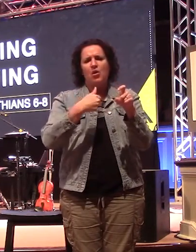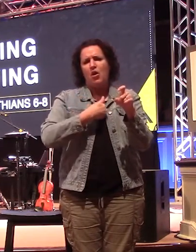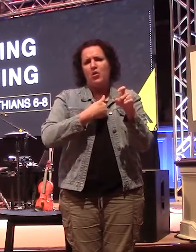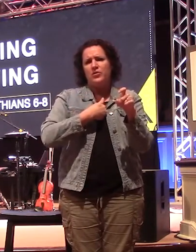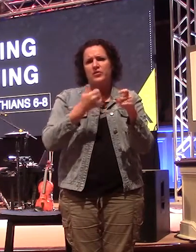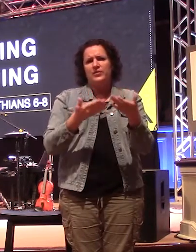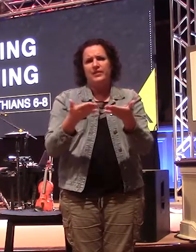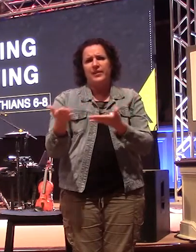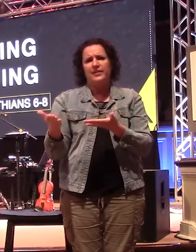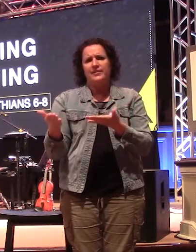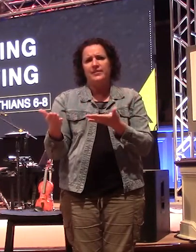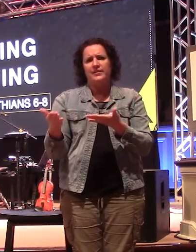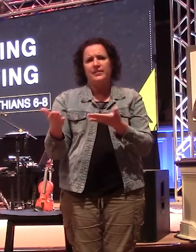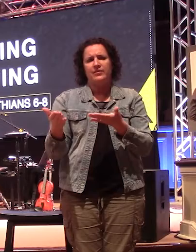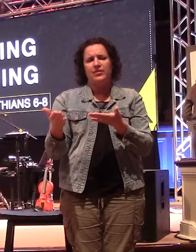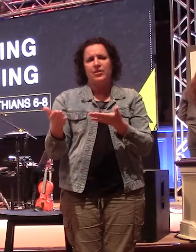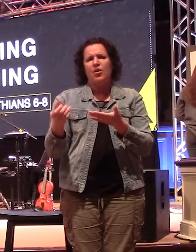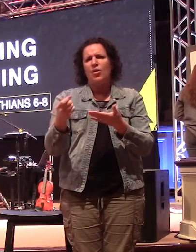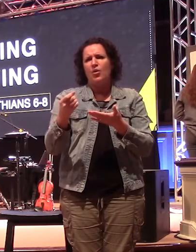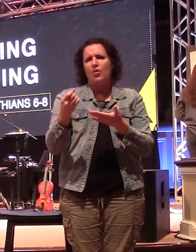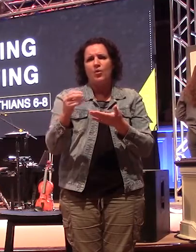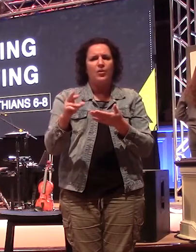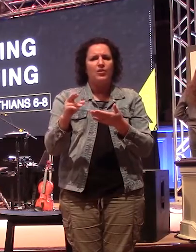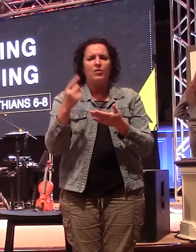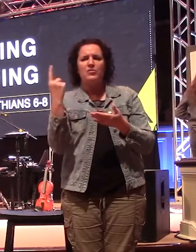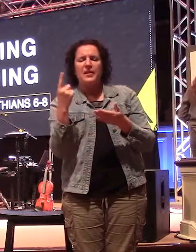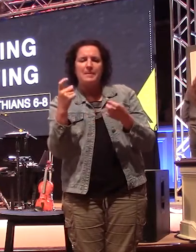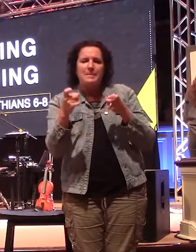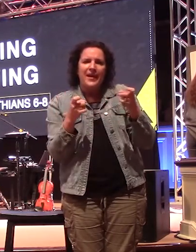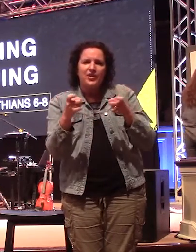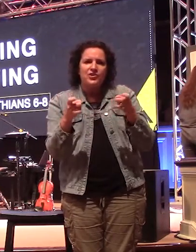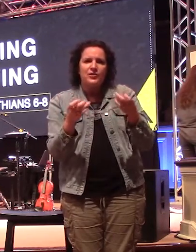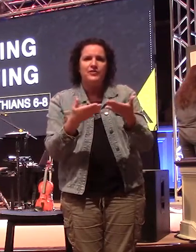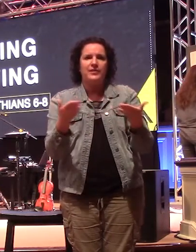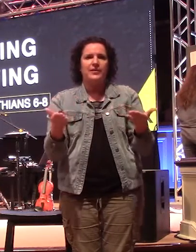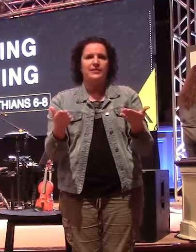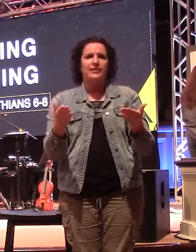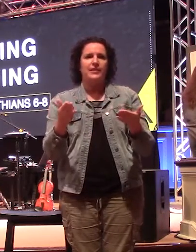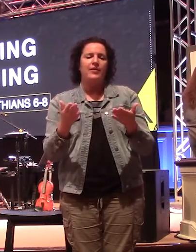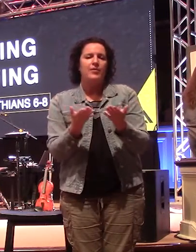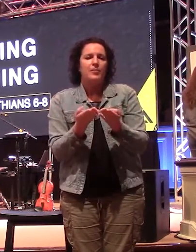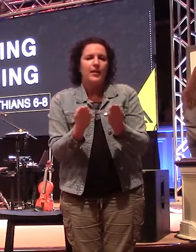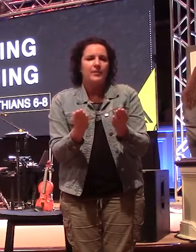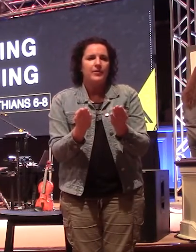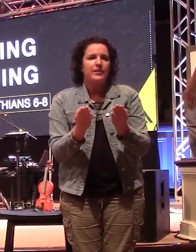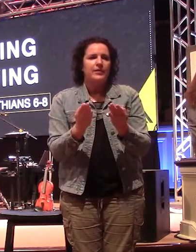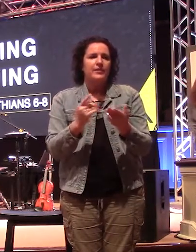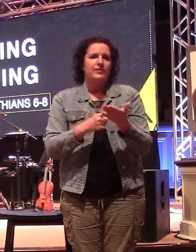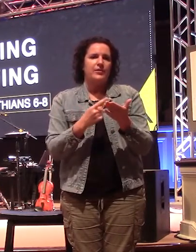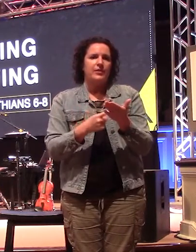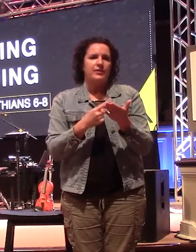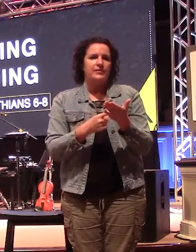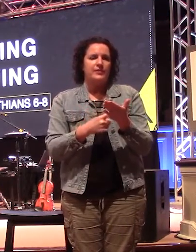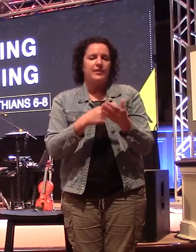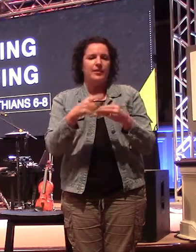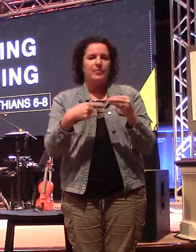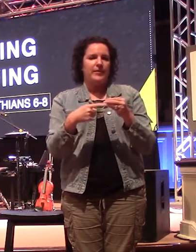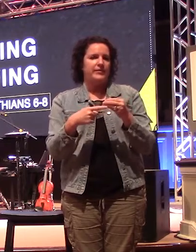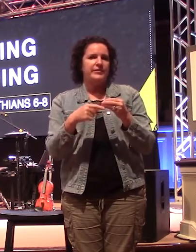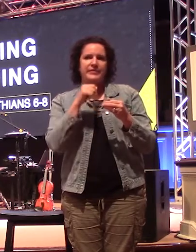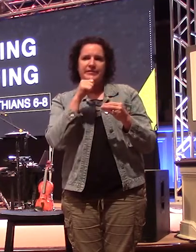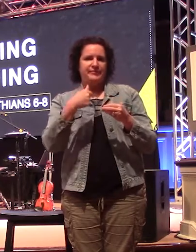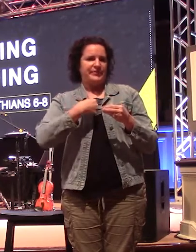things, or do you just manage those things? The Bible talks about us as being not the owner, but the